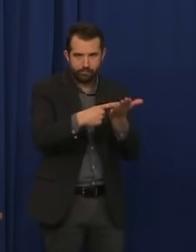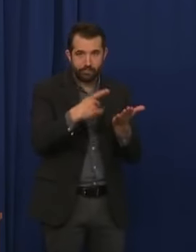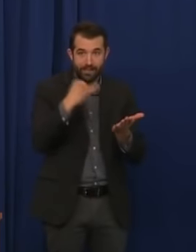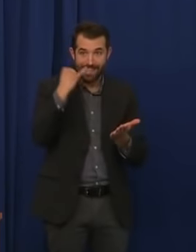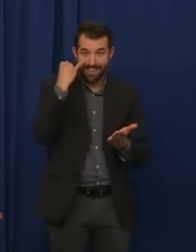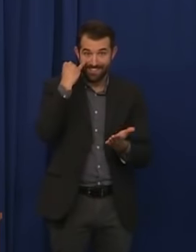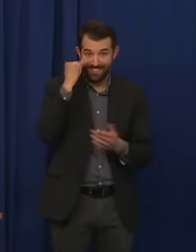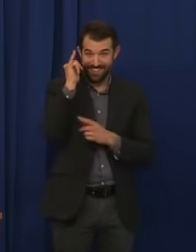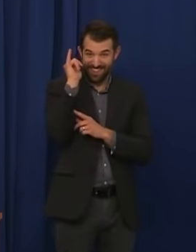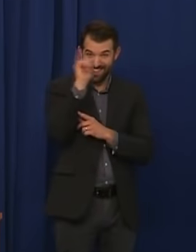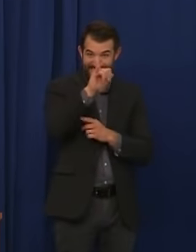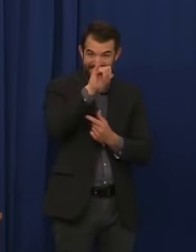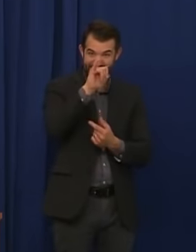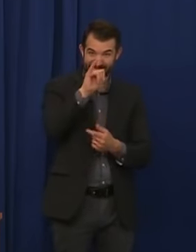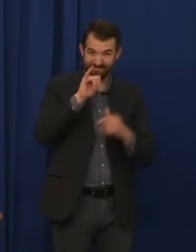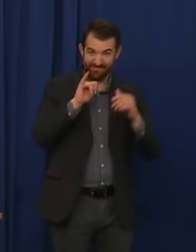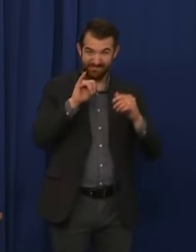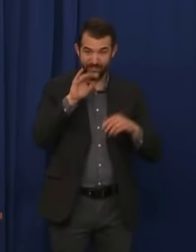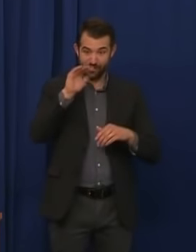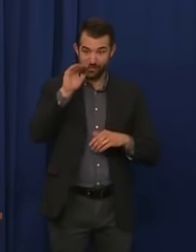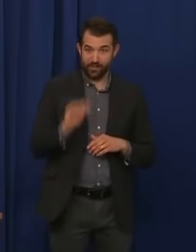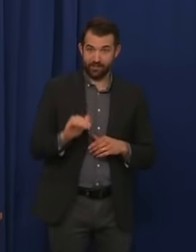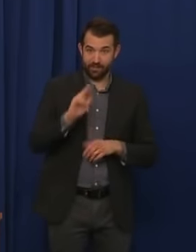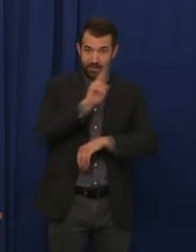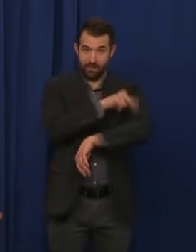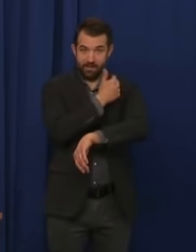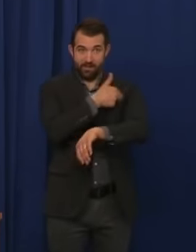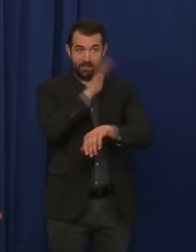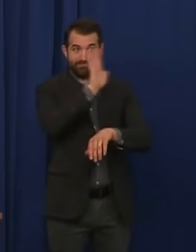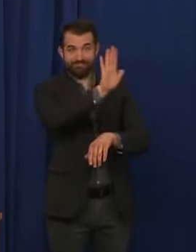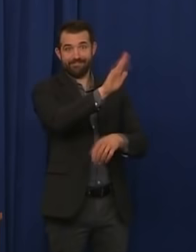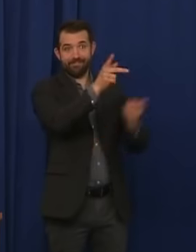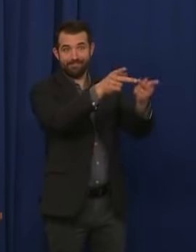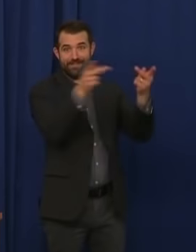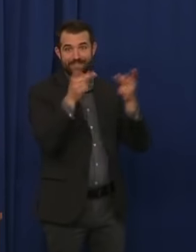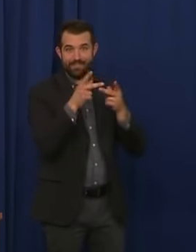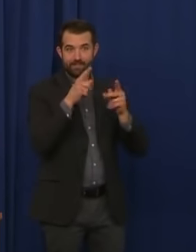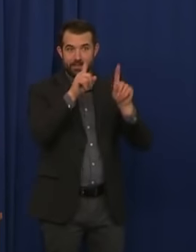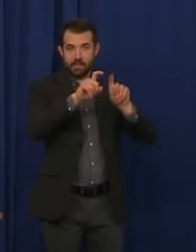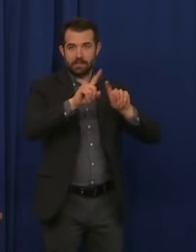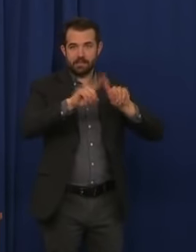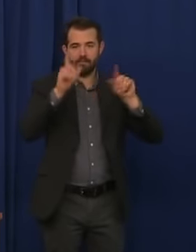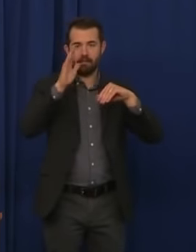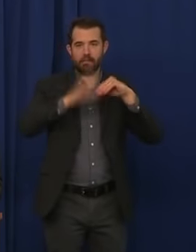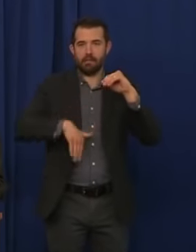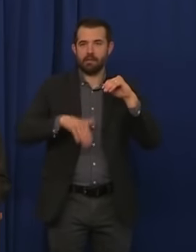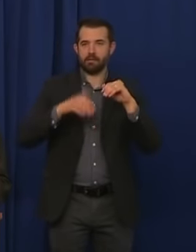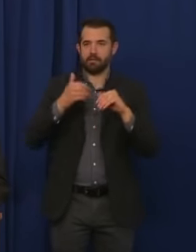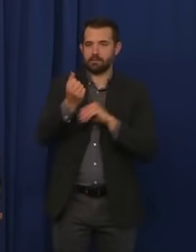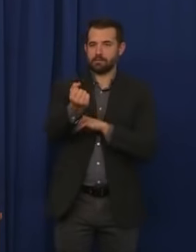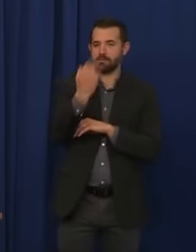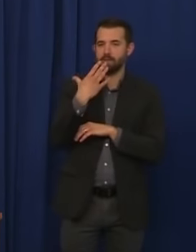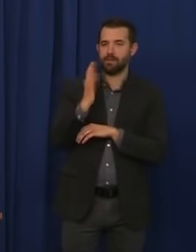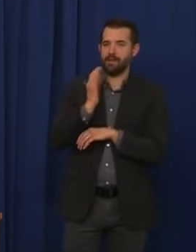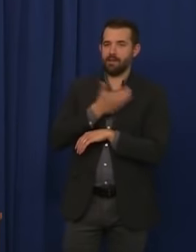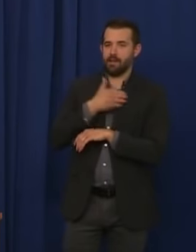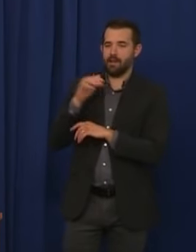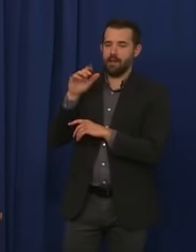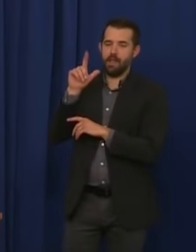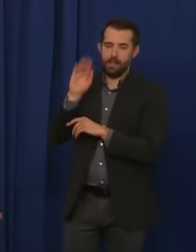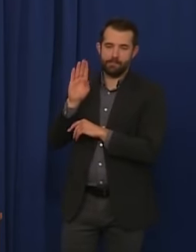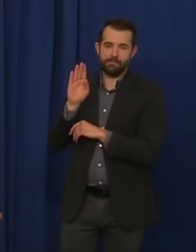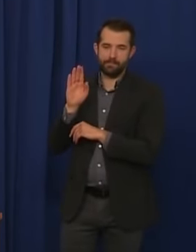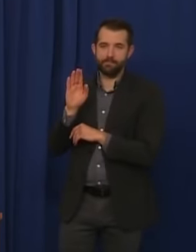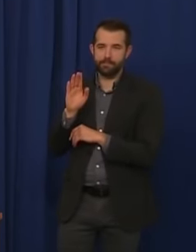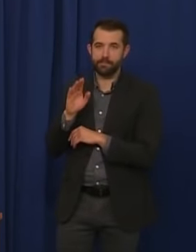testing capacity, that might be a different scenario than one in which they are sending tests to our laboratory. But just to provide the numbers